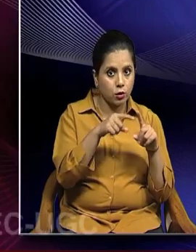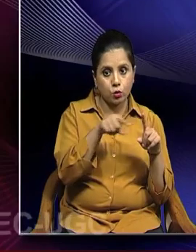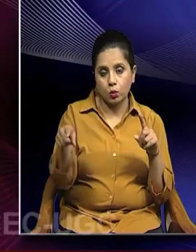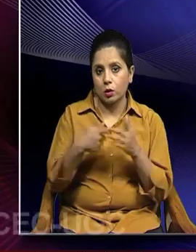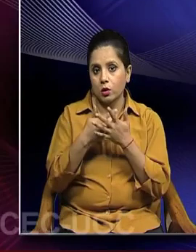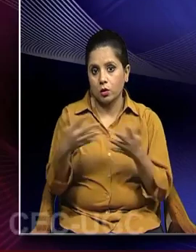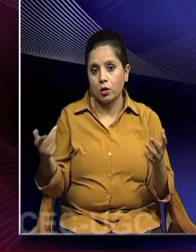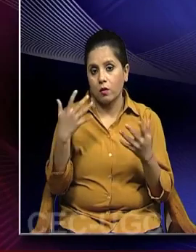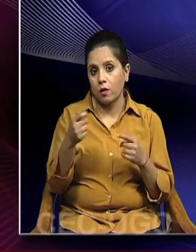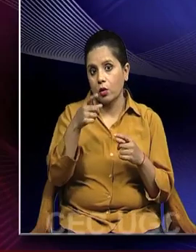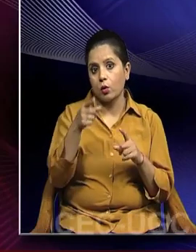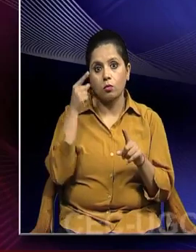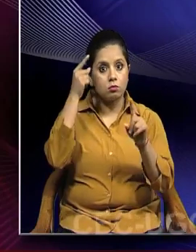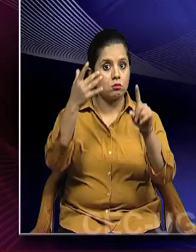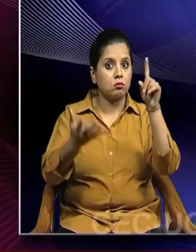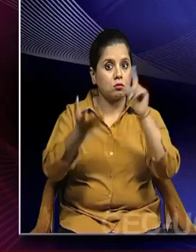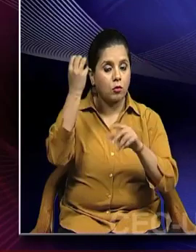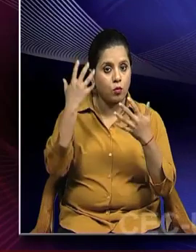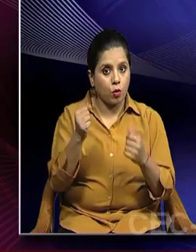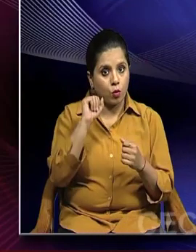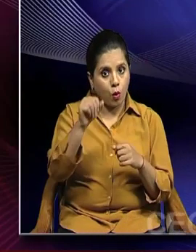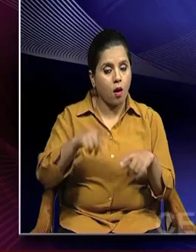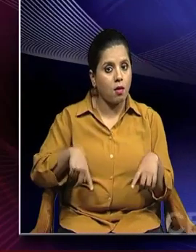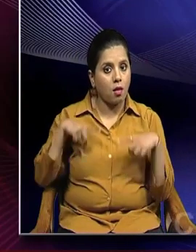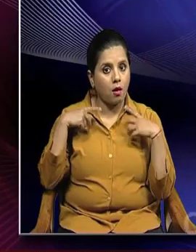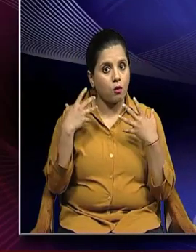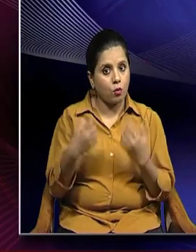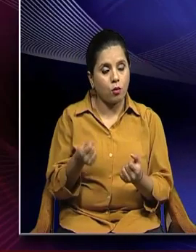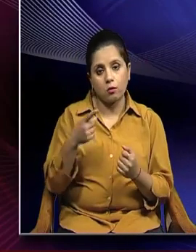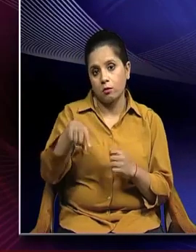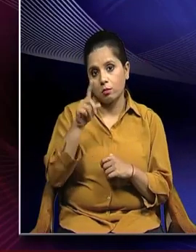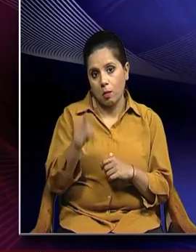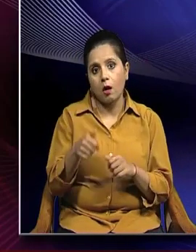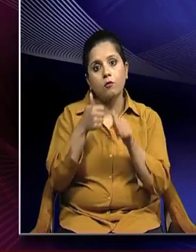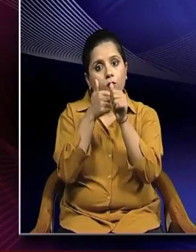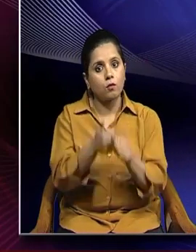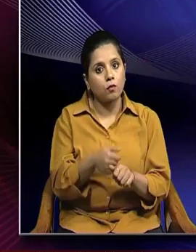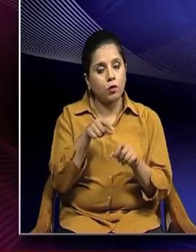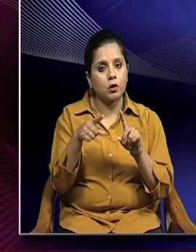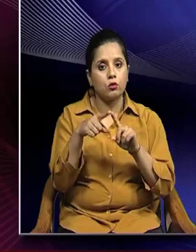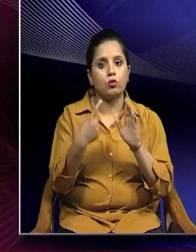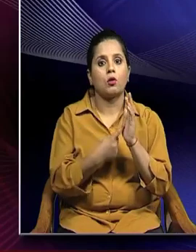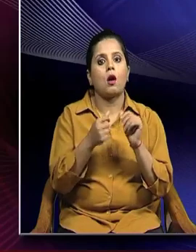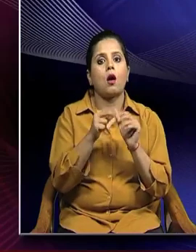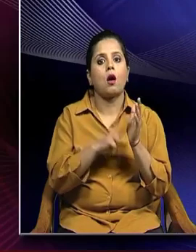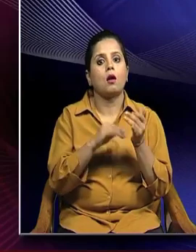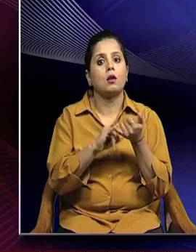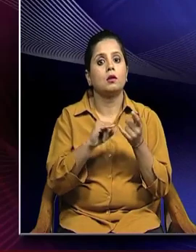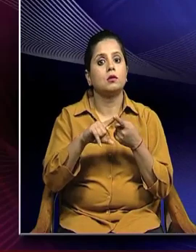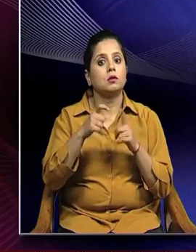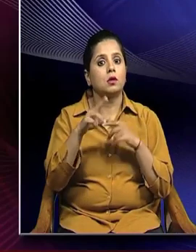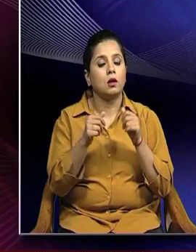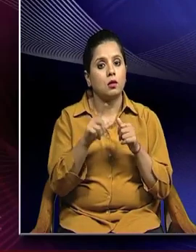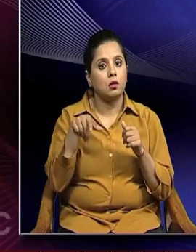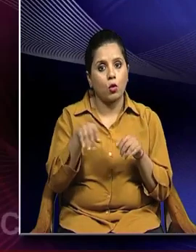wish to reach to that level of your journey in your life, then you will have to follow the transcendental view of life or